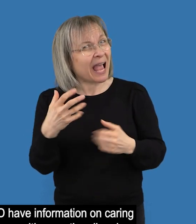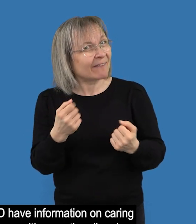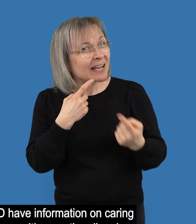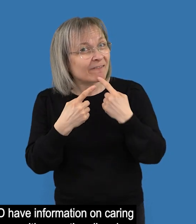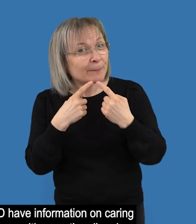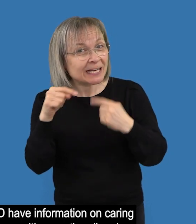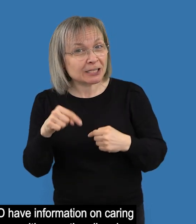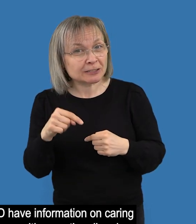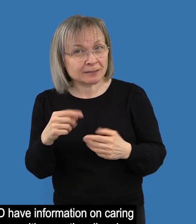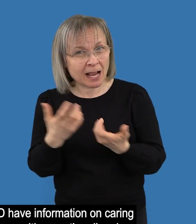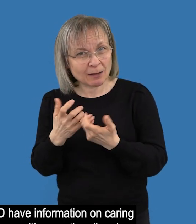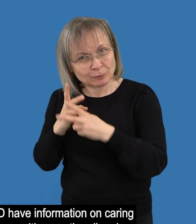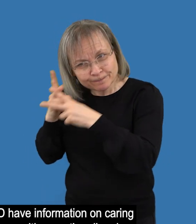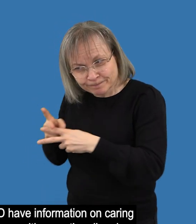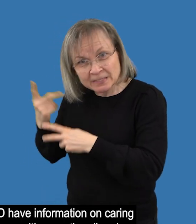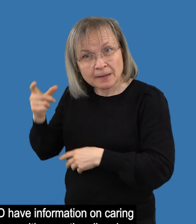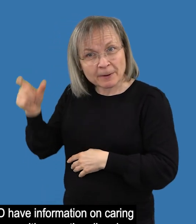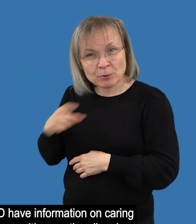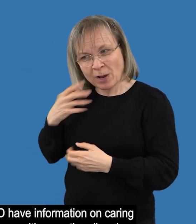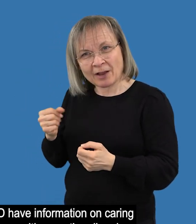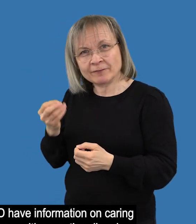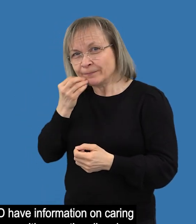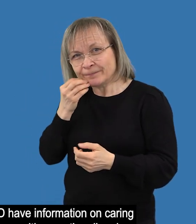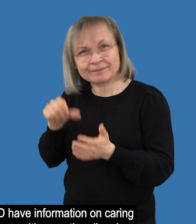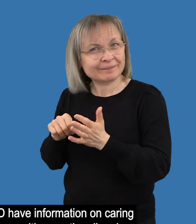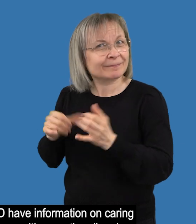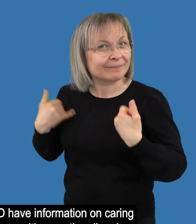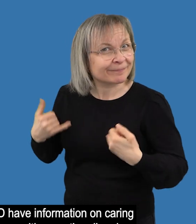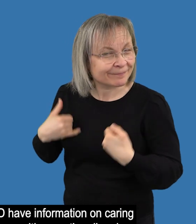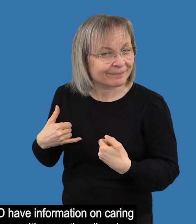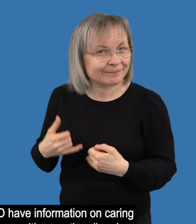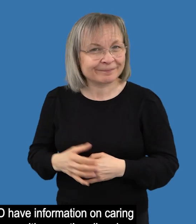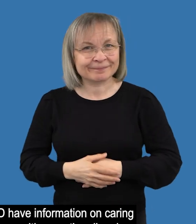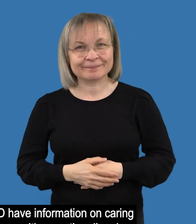Supported have information on caring for someone with an eating disorder.